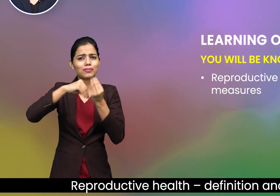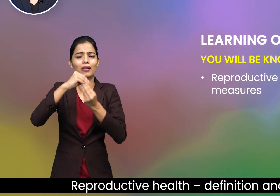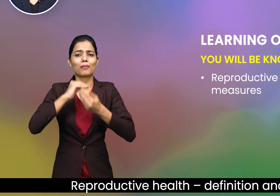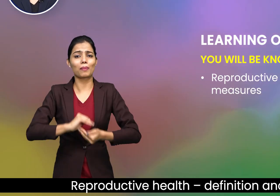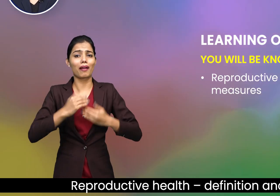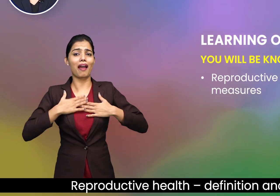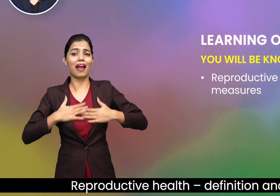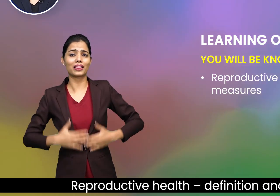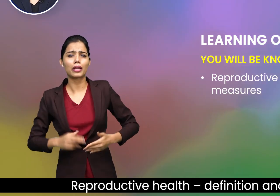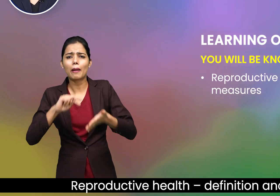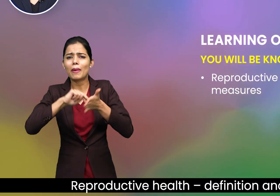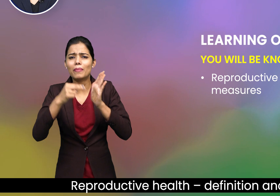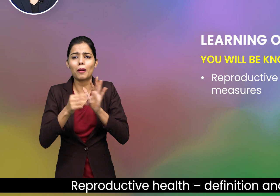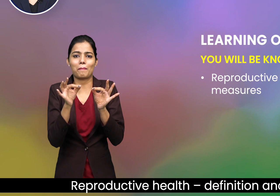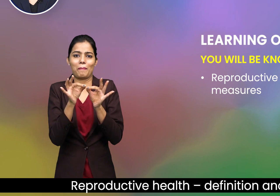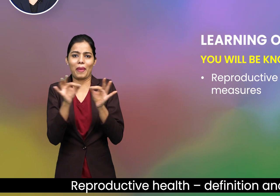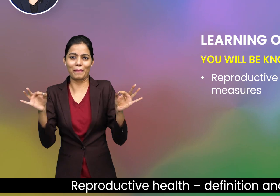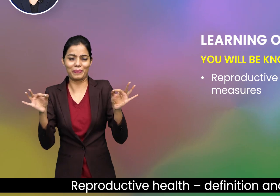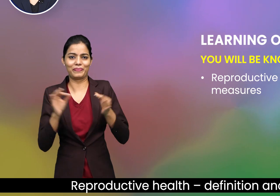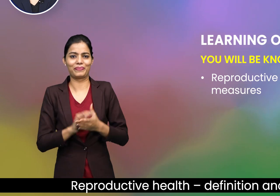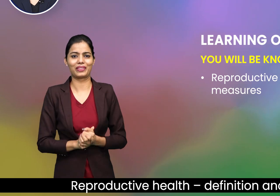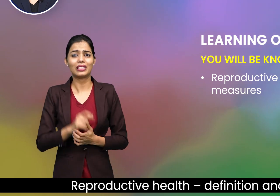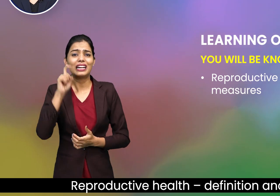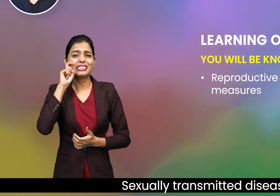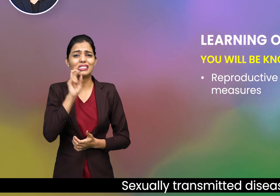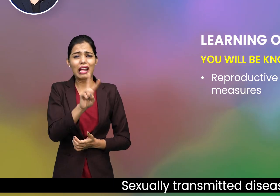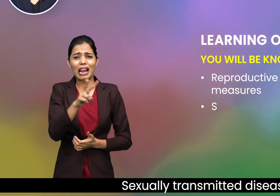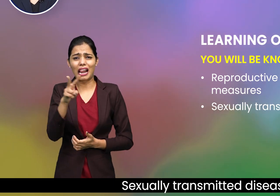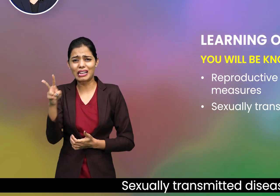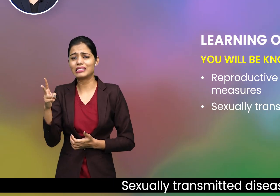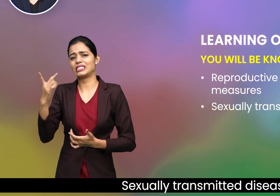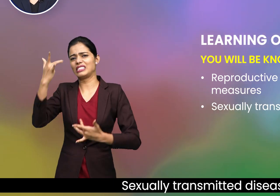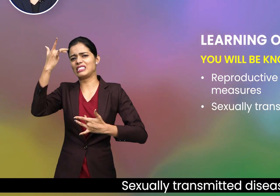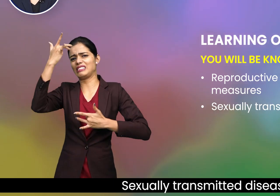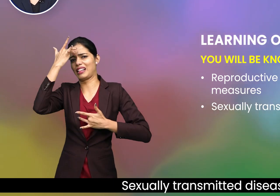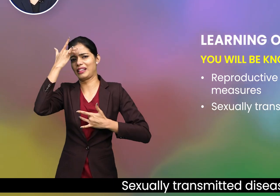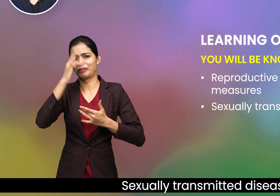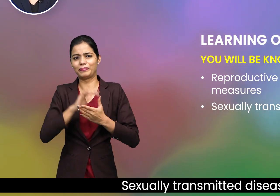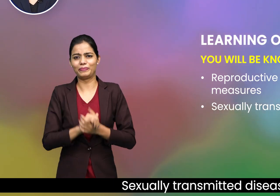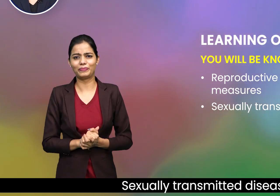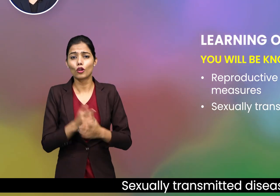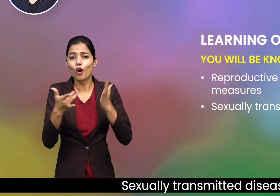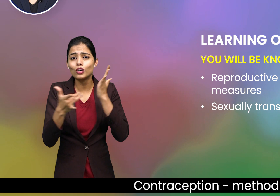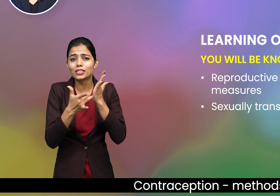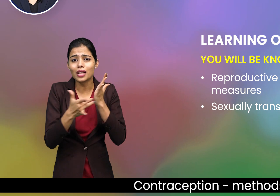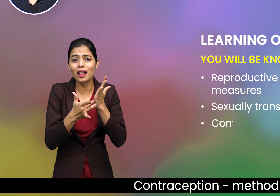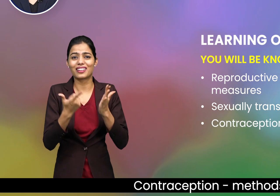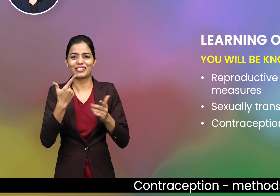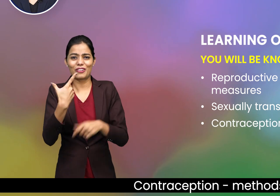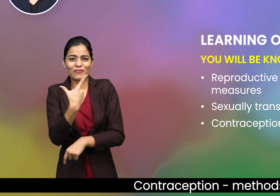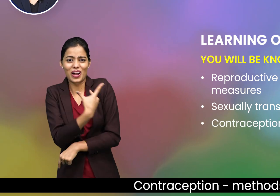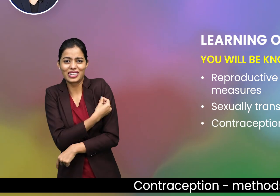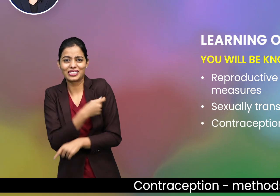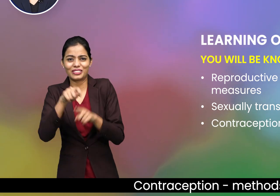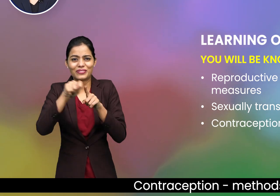health, definition and measures, sexually transmitted diseases,